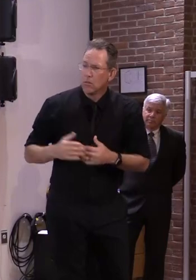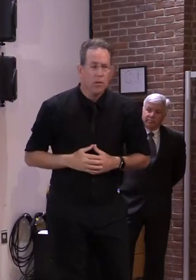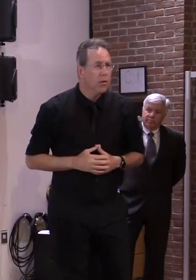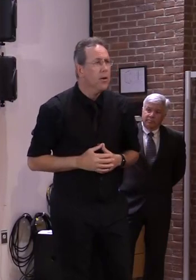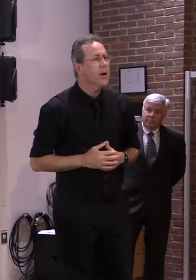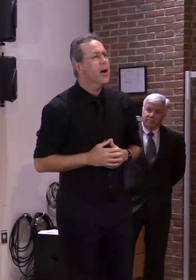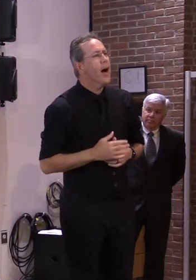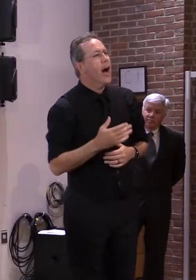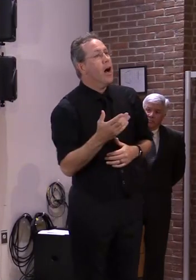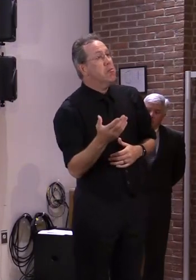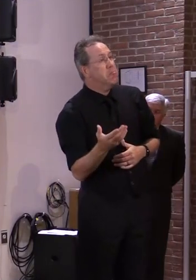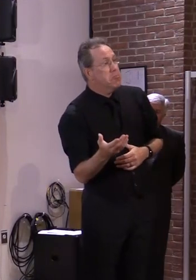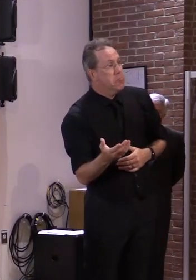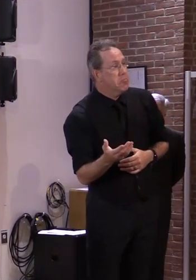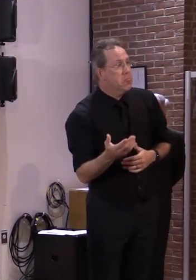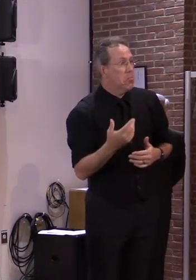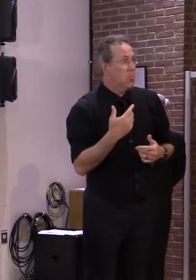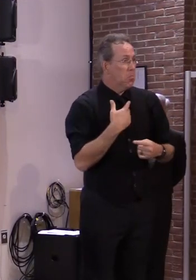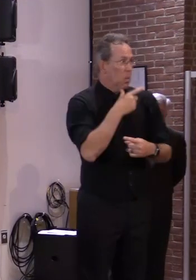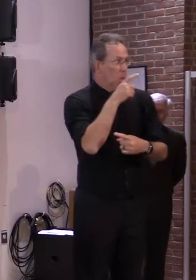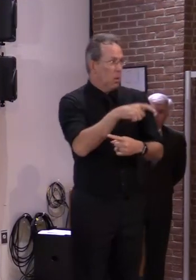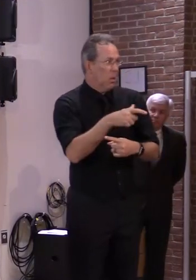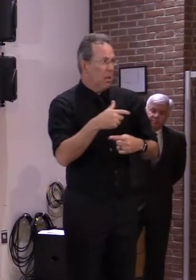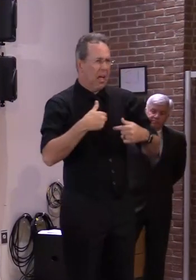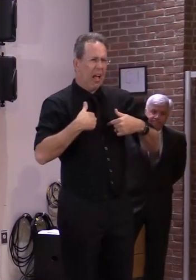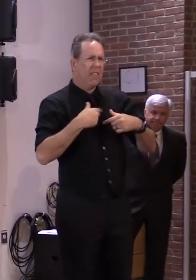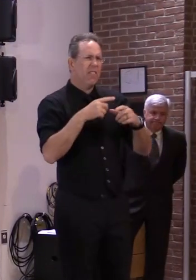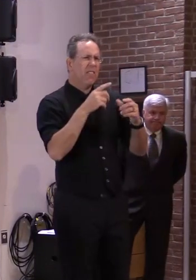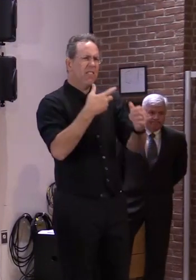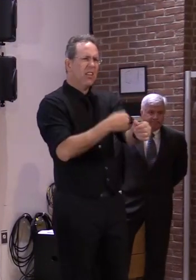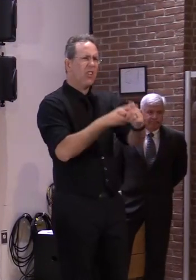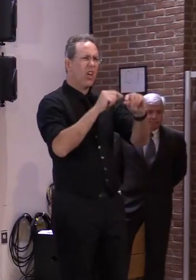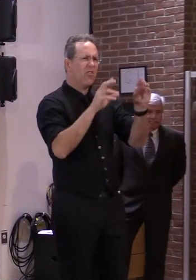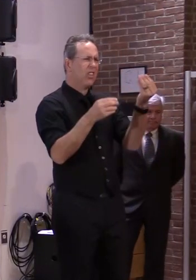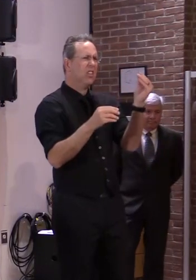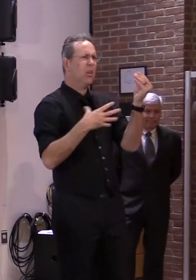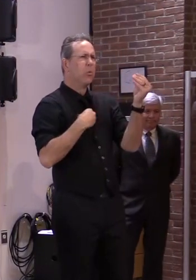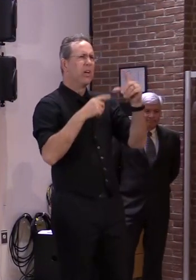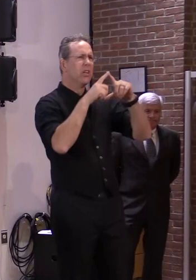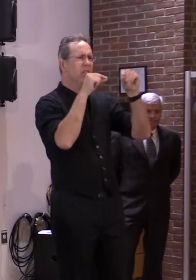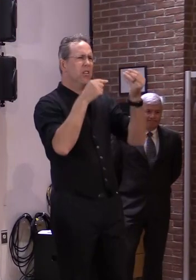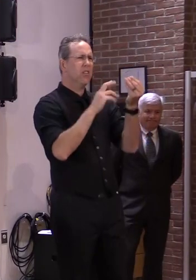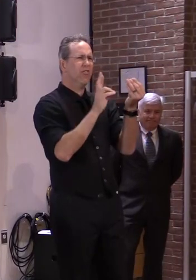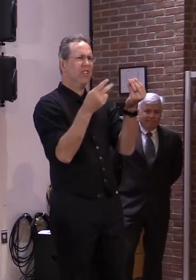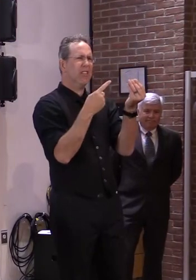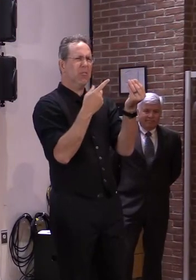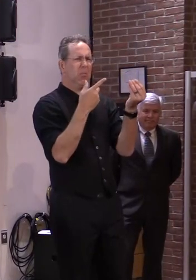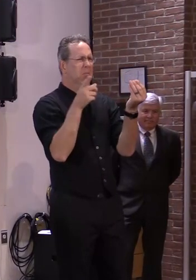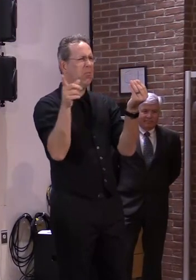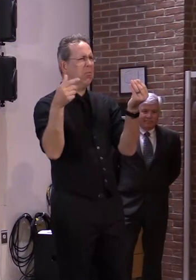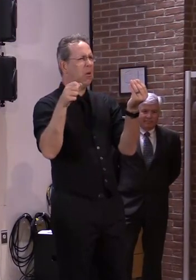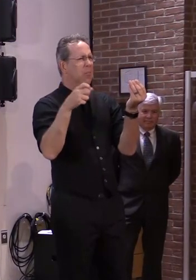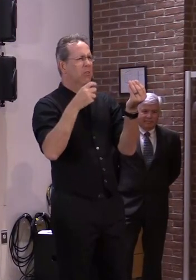in itself presented at the border would be sufficient. Okay, thank you.